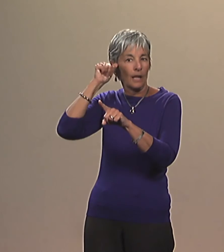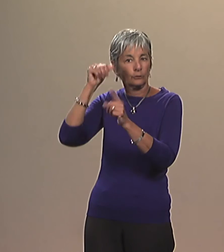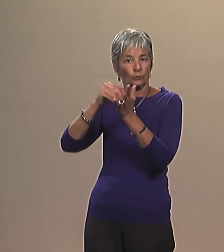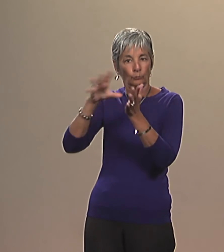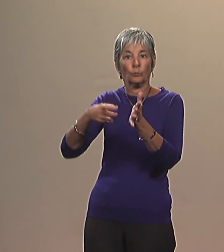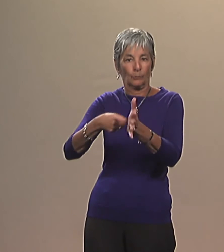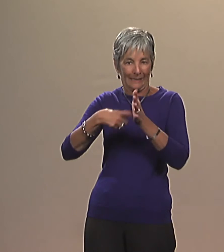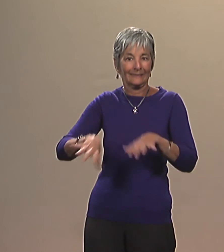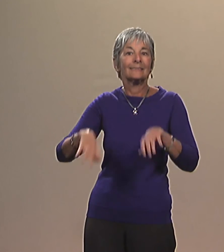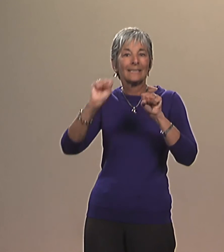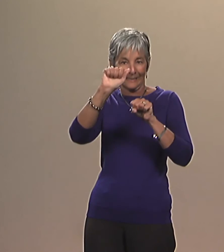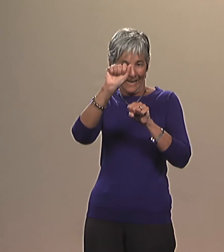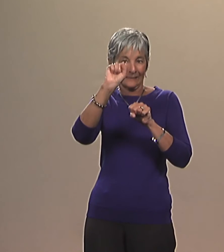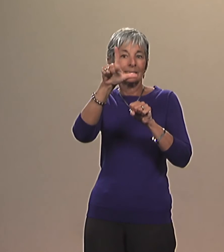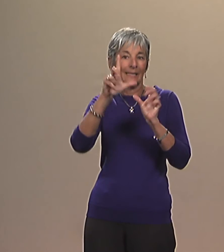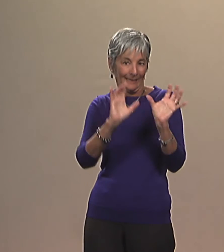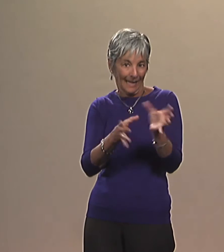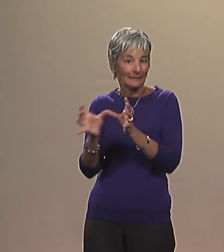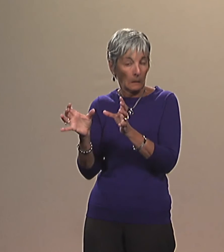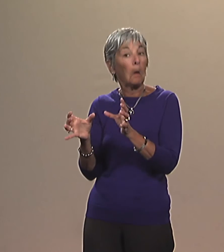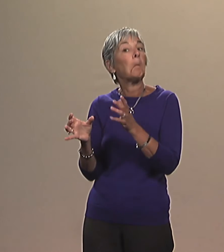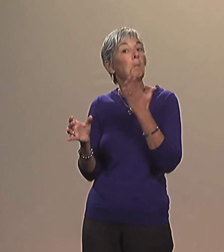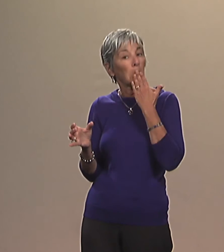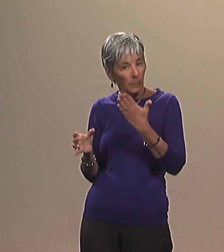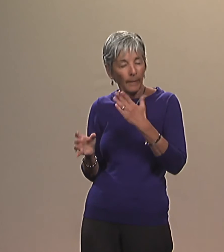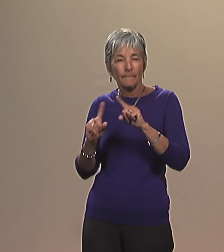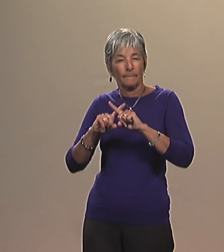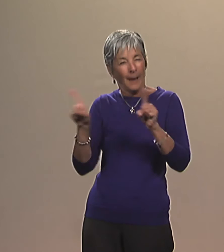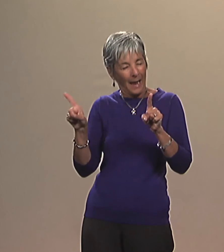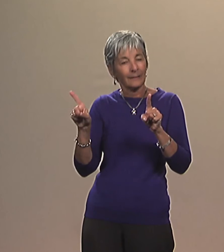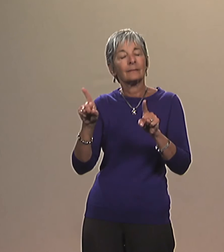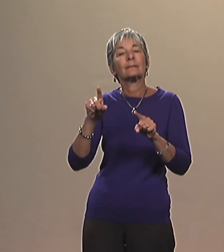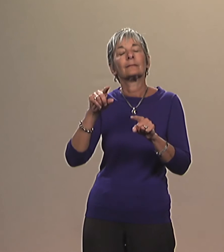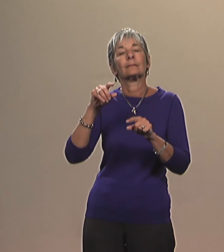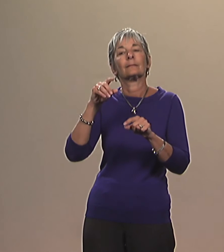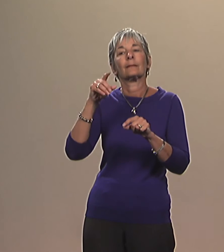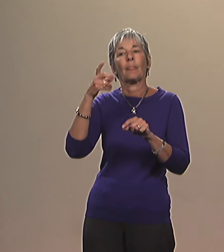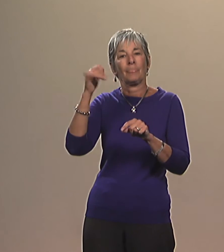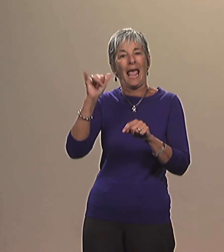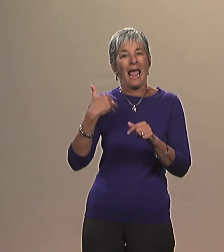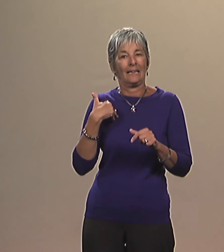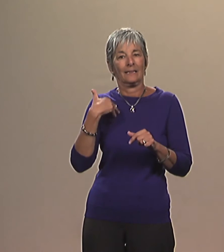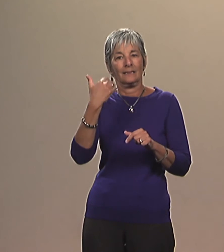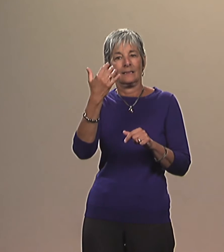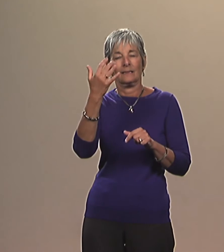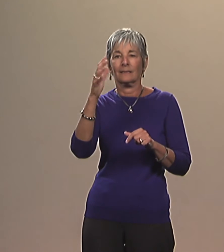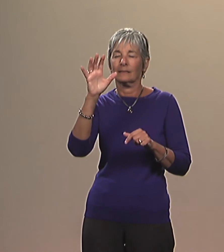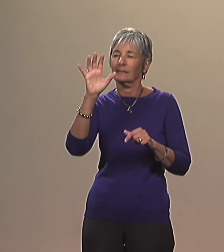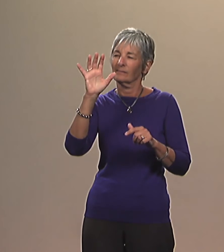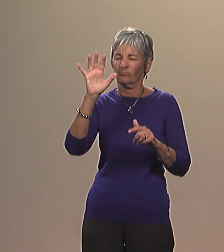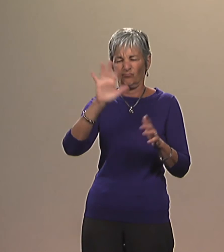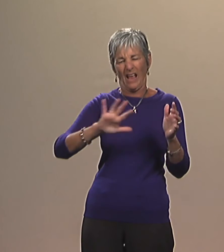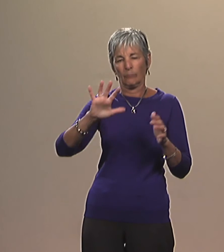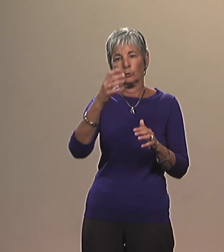good. However, in that program, they had about 19 classes, including ASL 1, 2, and 3.